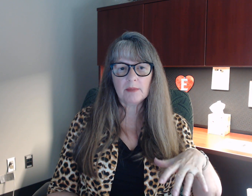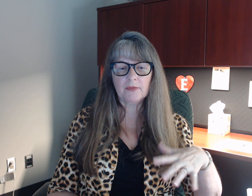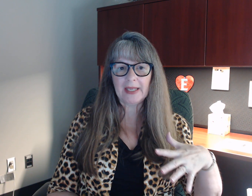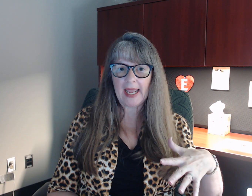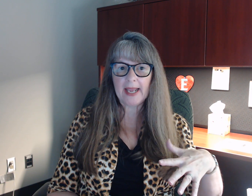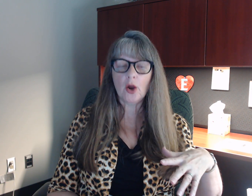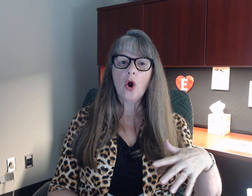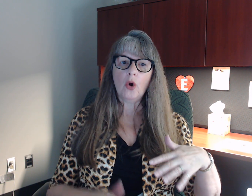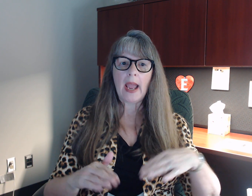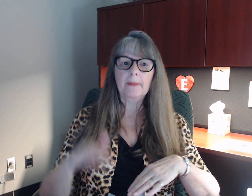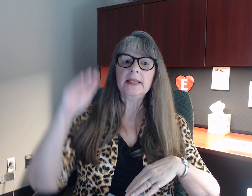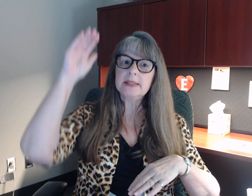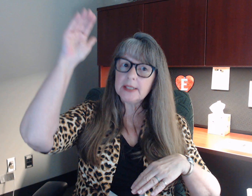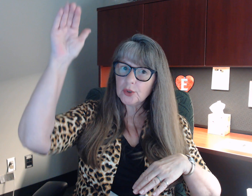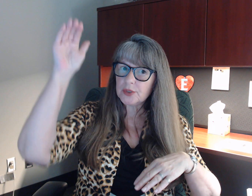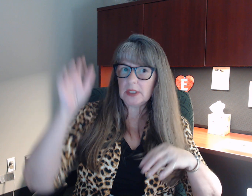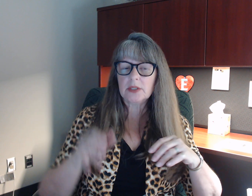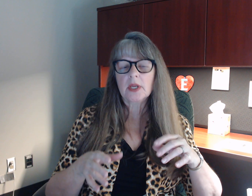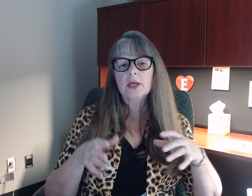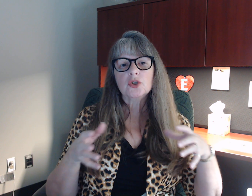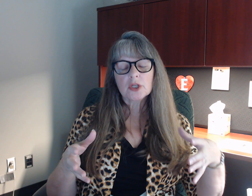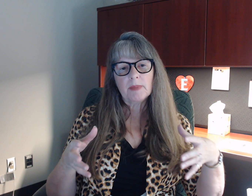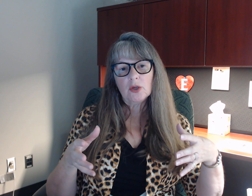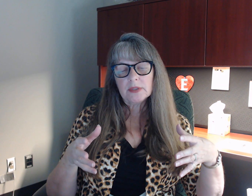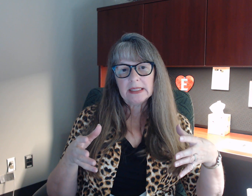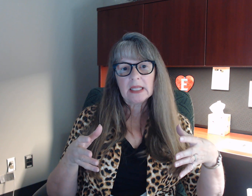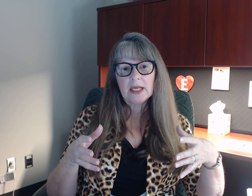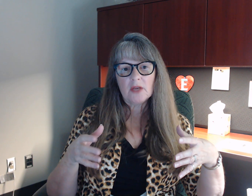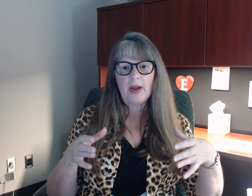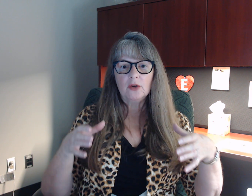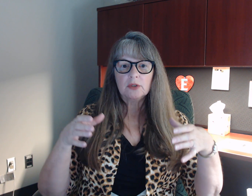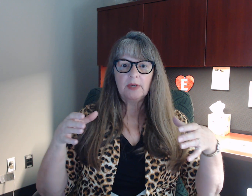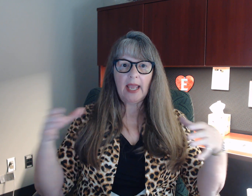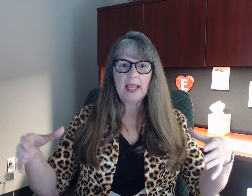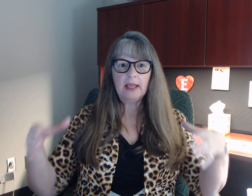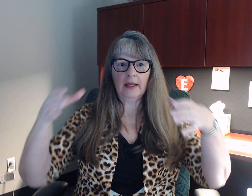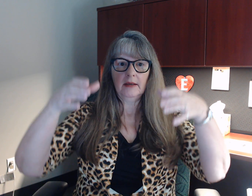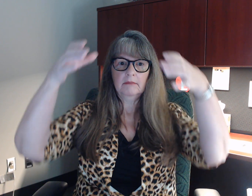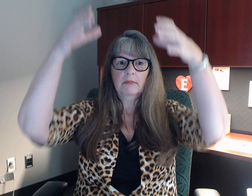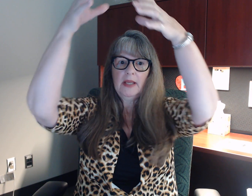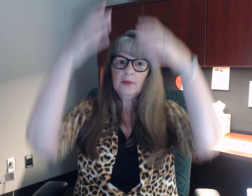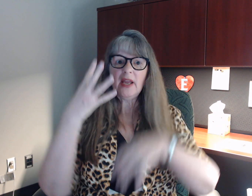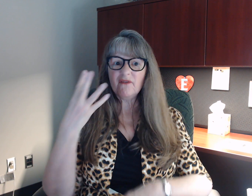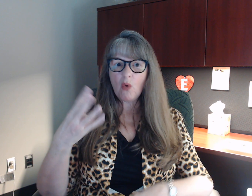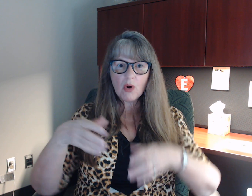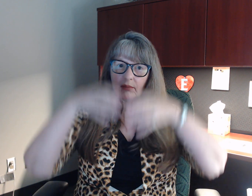of the cake or how many tiers it is just by using the classifiers of a cake. It's like 4,